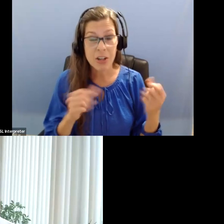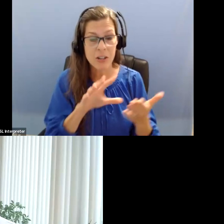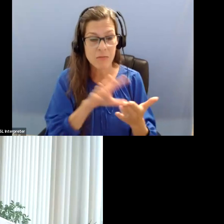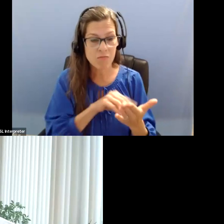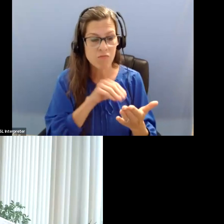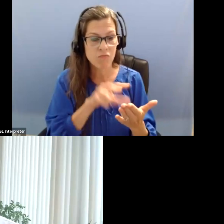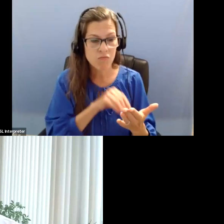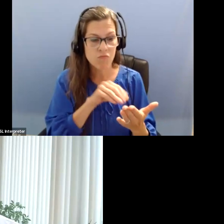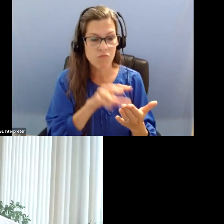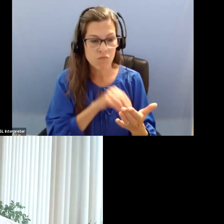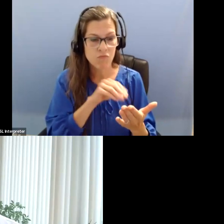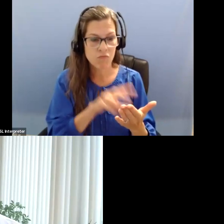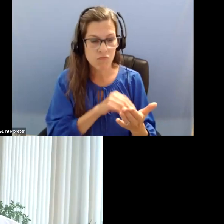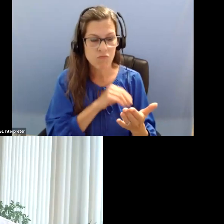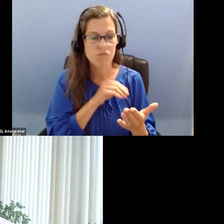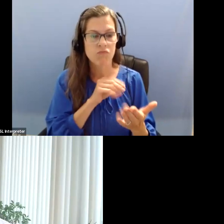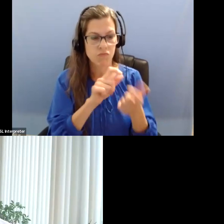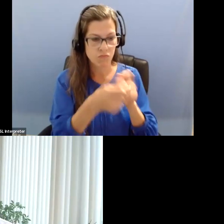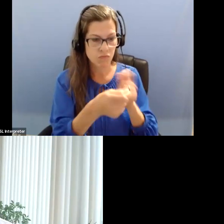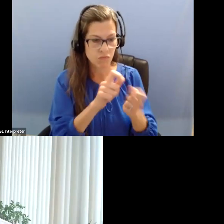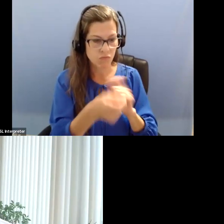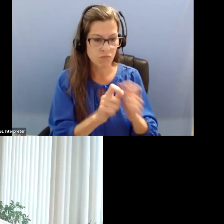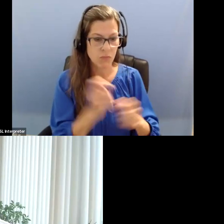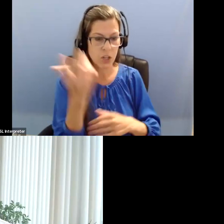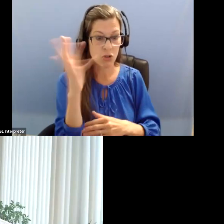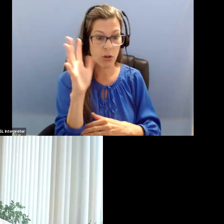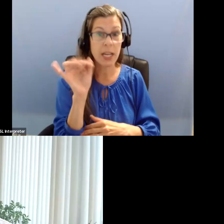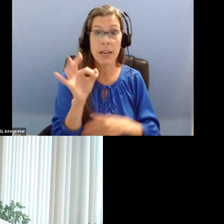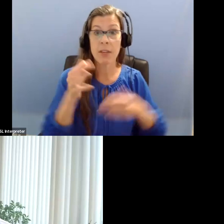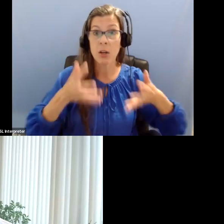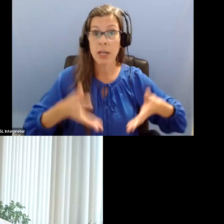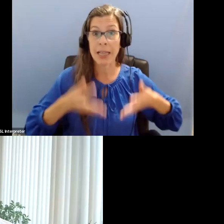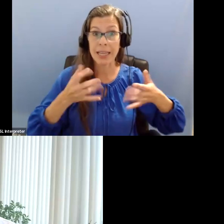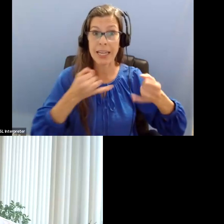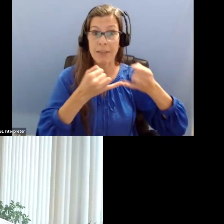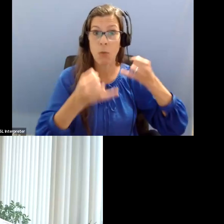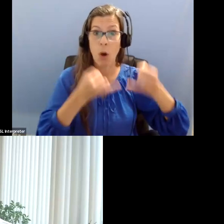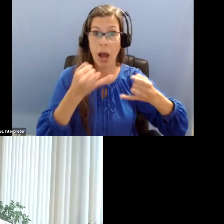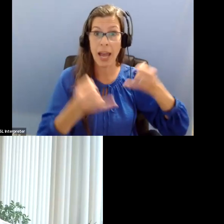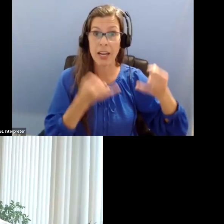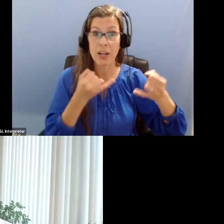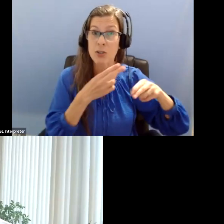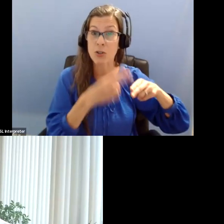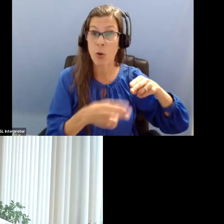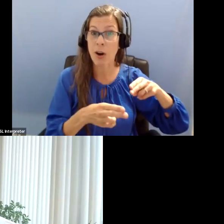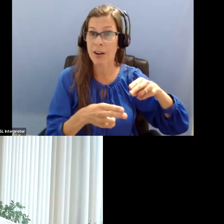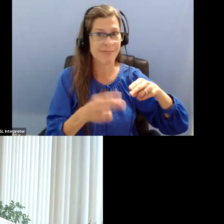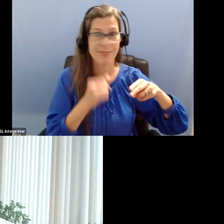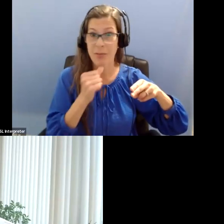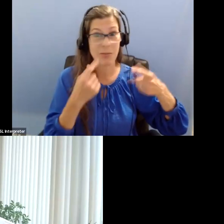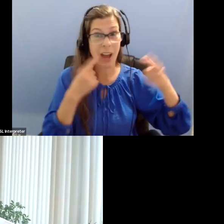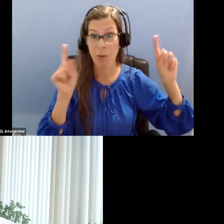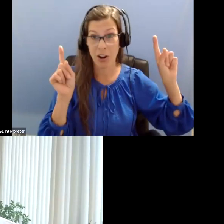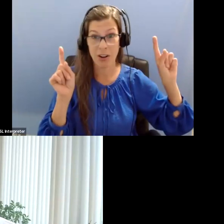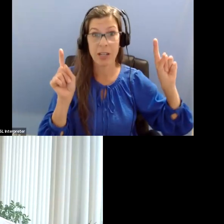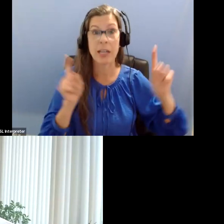after a few years of doing this, is that if you leave the wires on too short a time, it doesn't do the job. But if you leave them